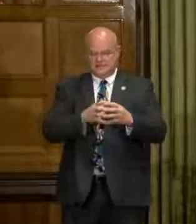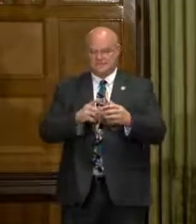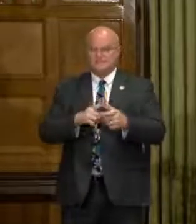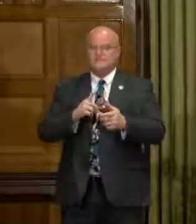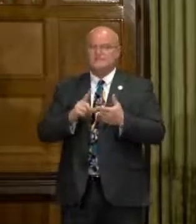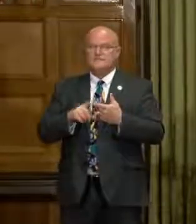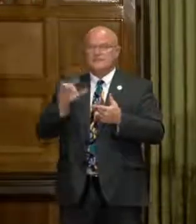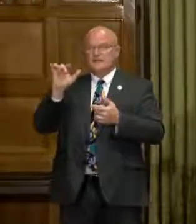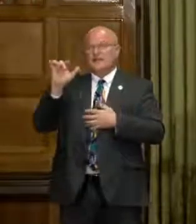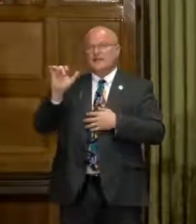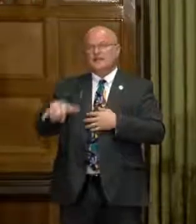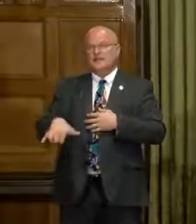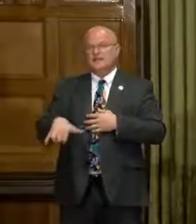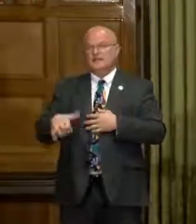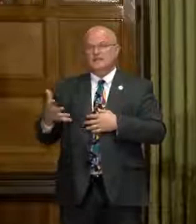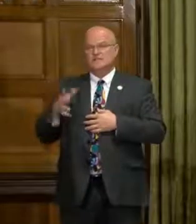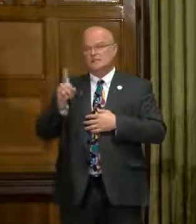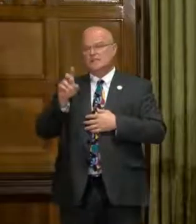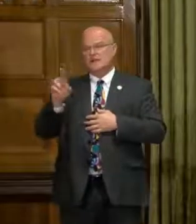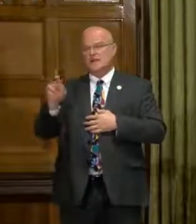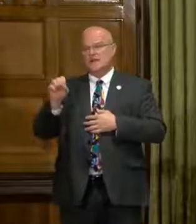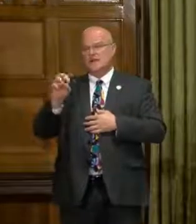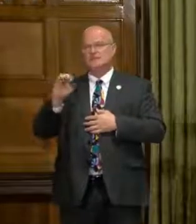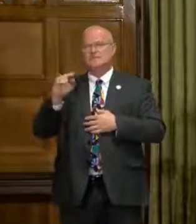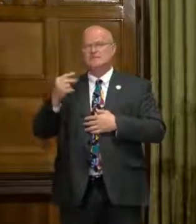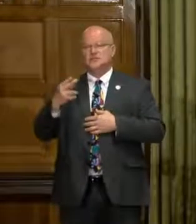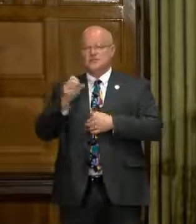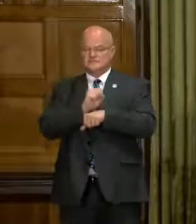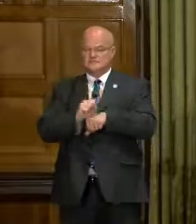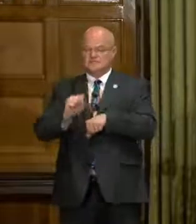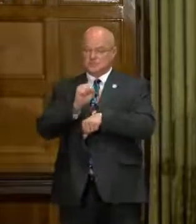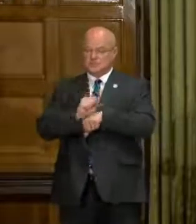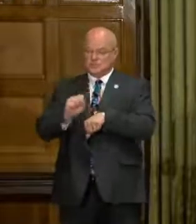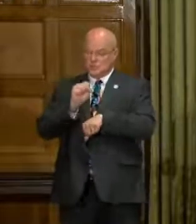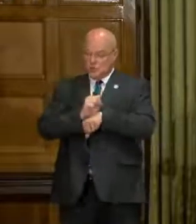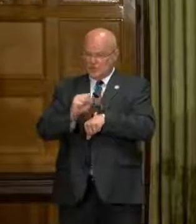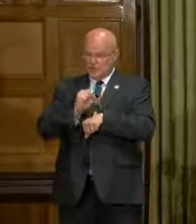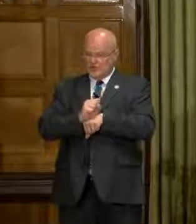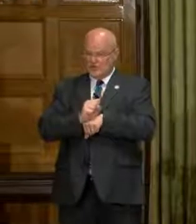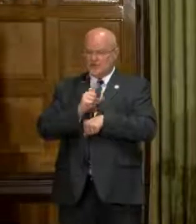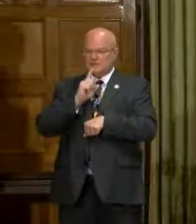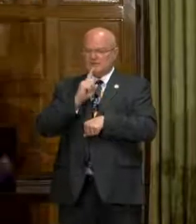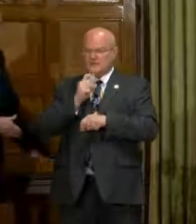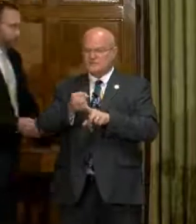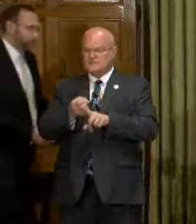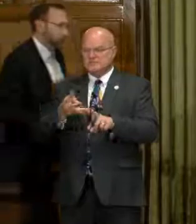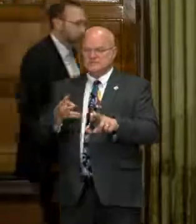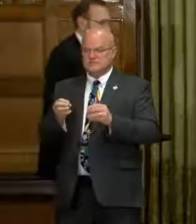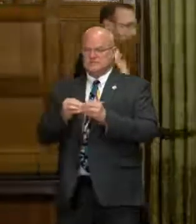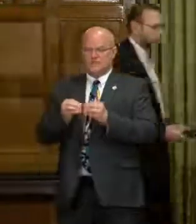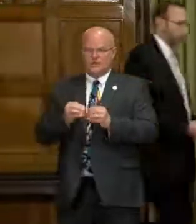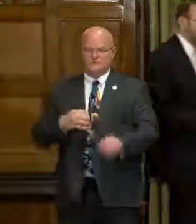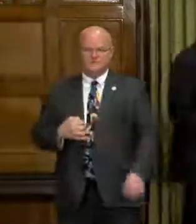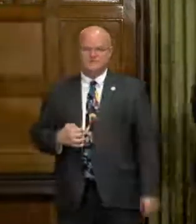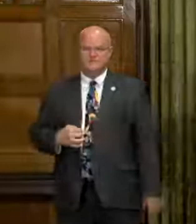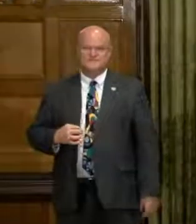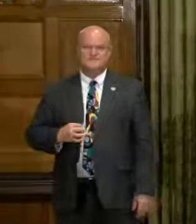and that's what Dr. Smith has been working very hard on, and I'm sure he can give a little more detail there.